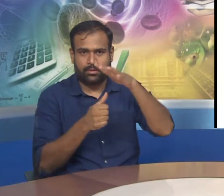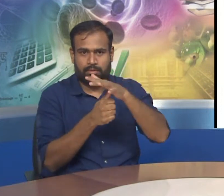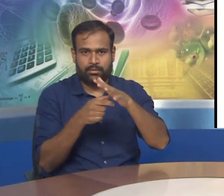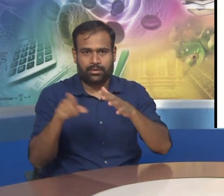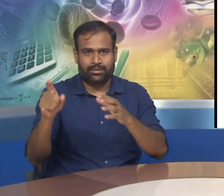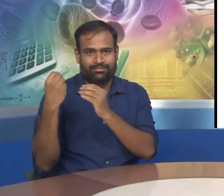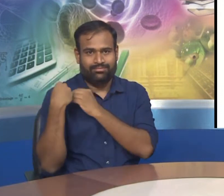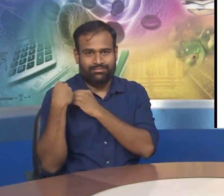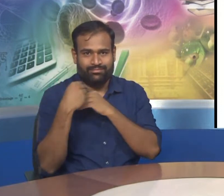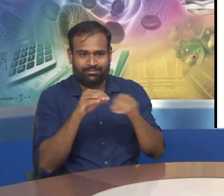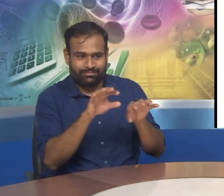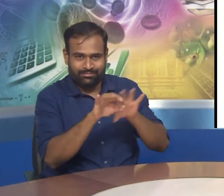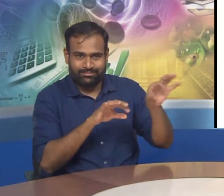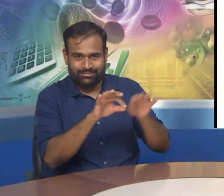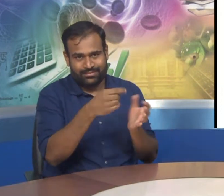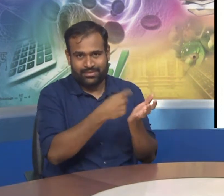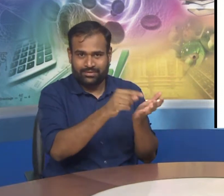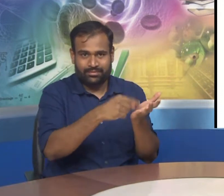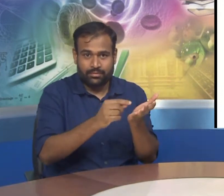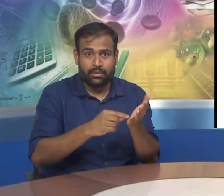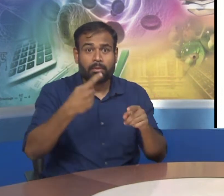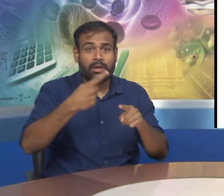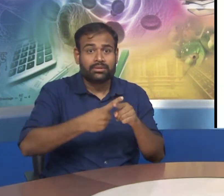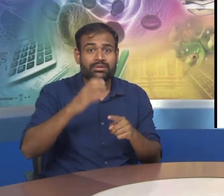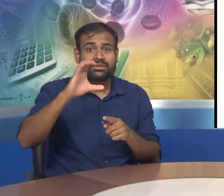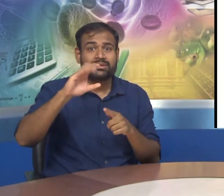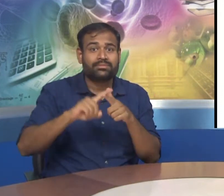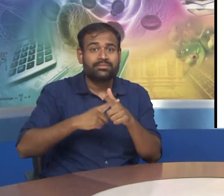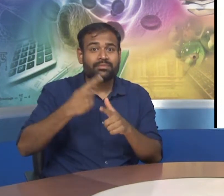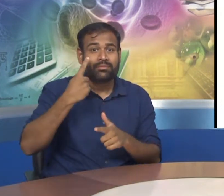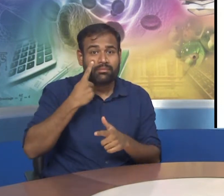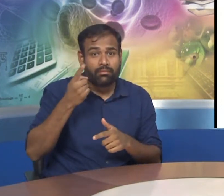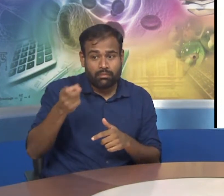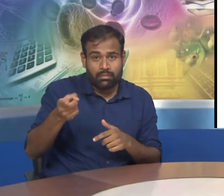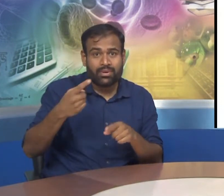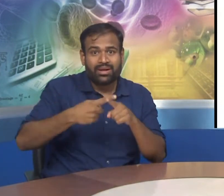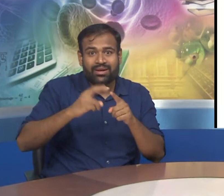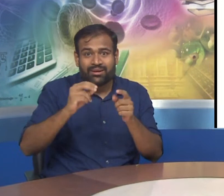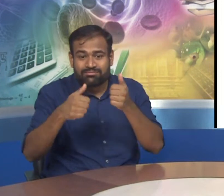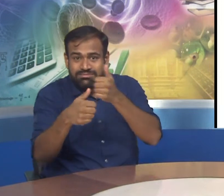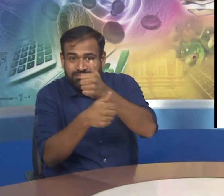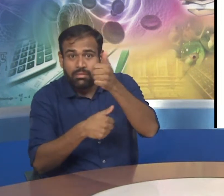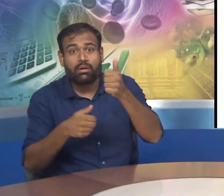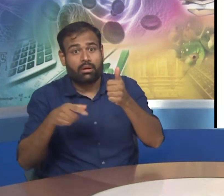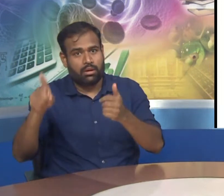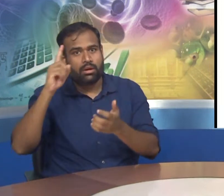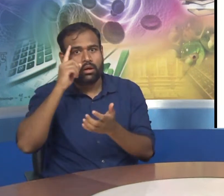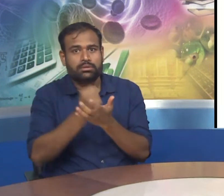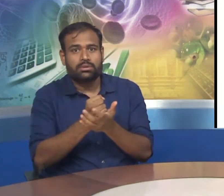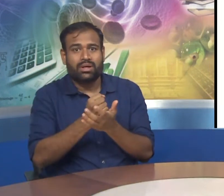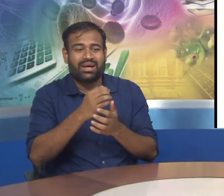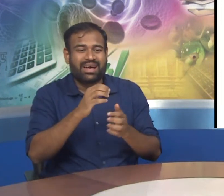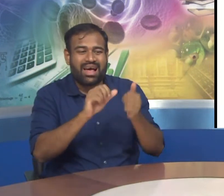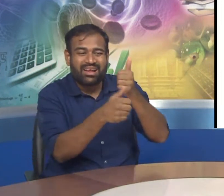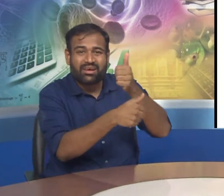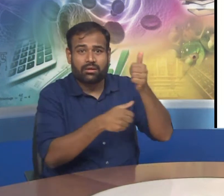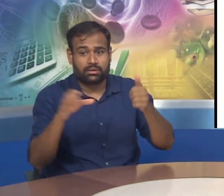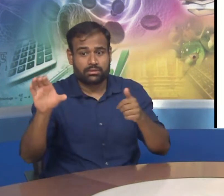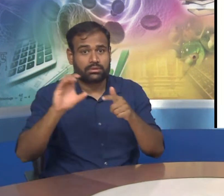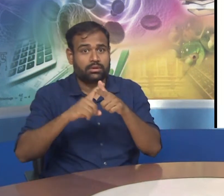While appointing other judges, the President is bound to consult the Chief Justice and other senior